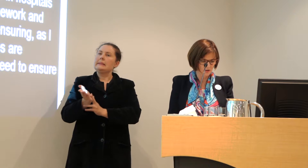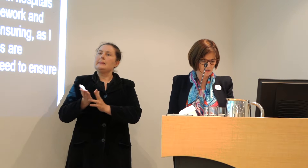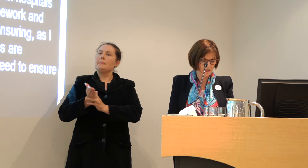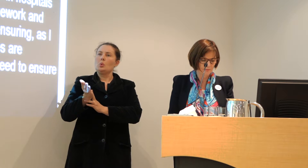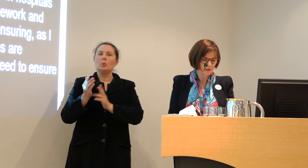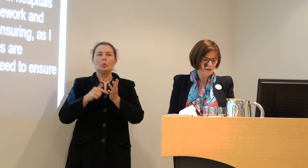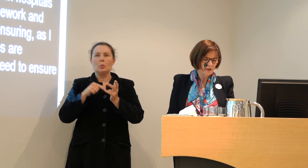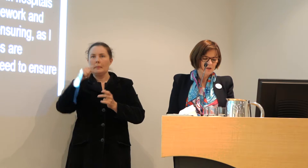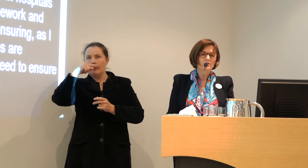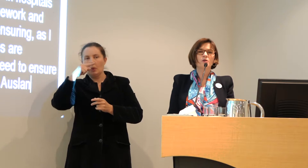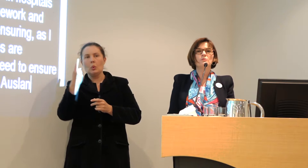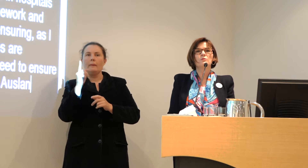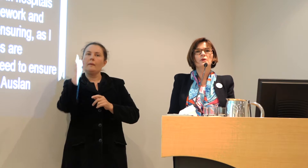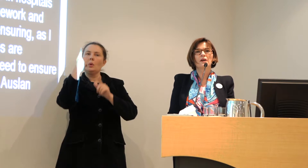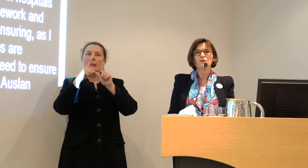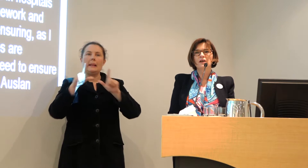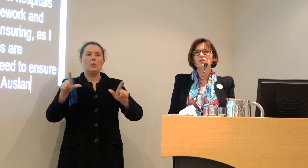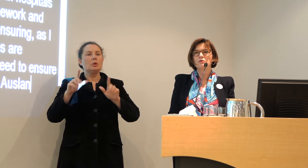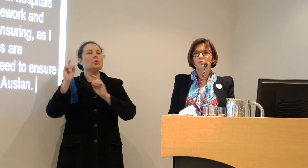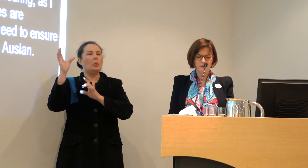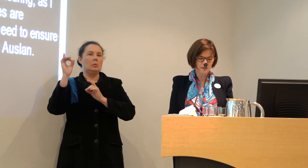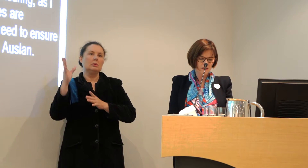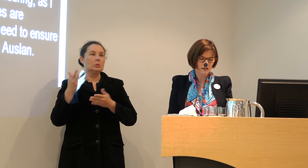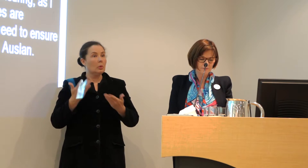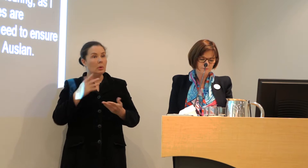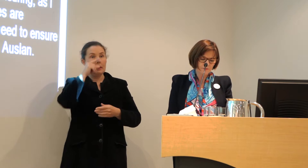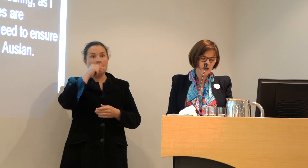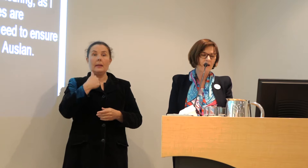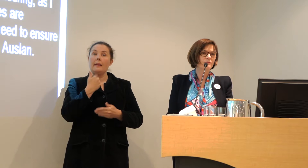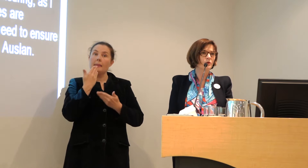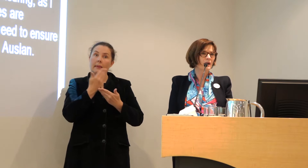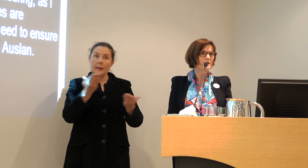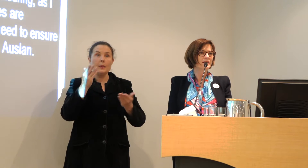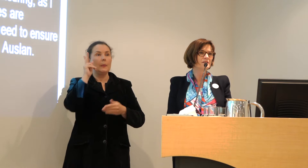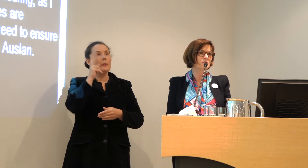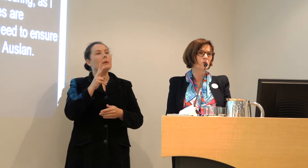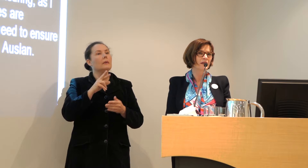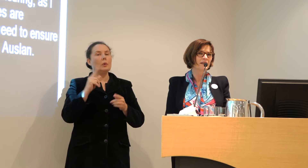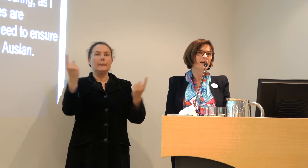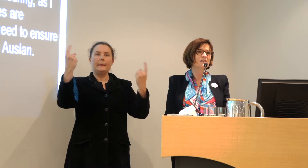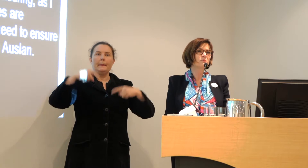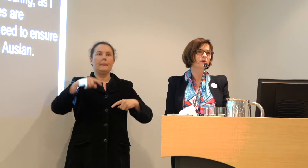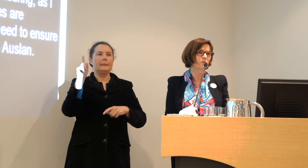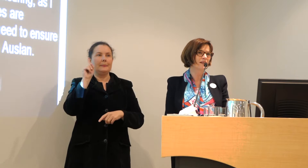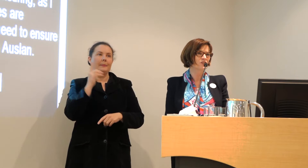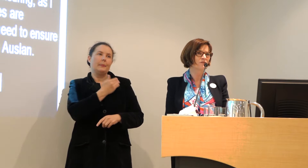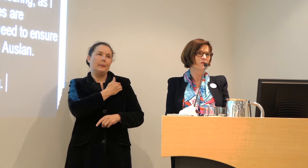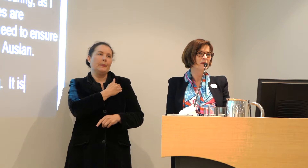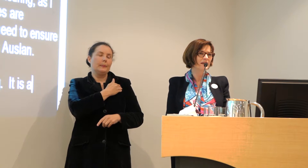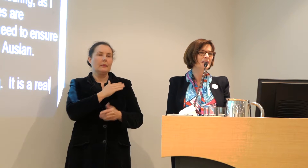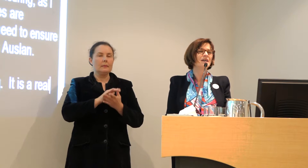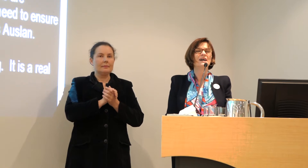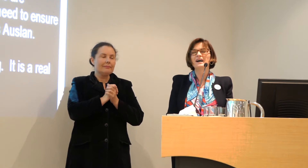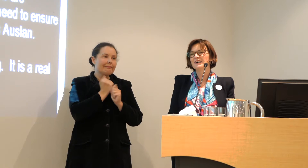is Auslan. So can I thank you once again for coming here this morning. It's a real pleasure